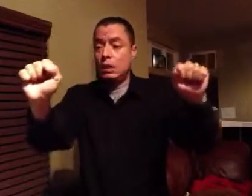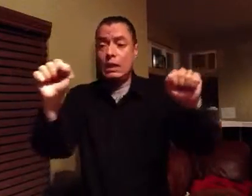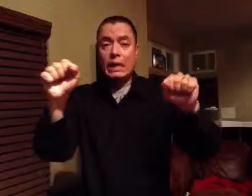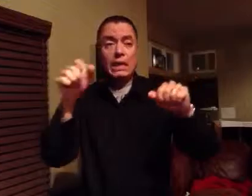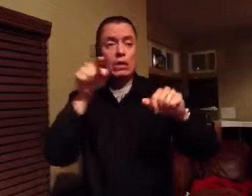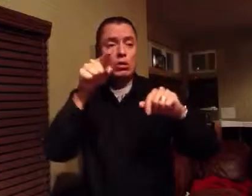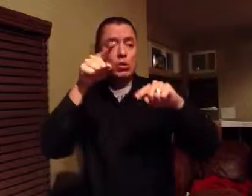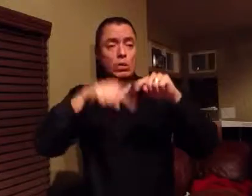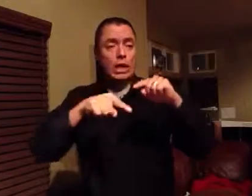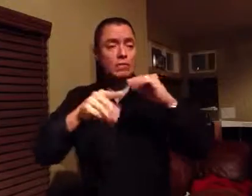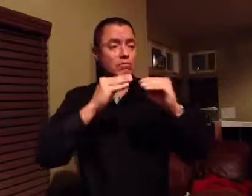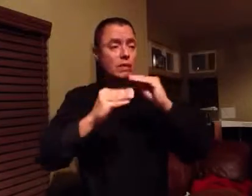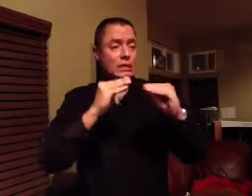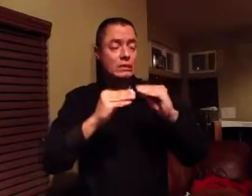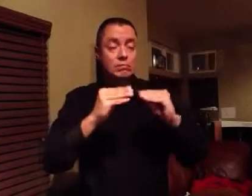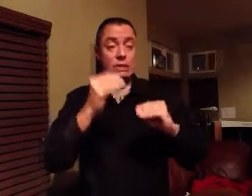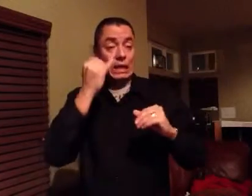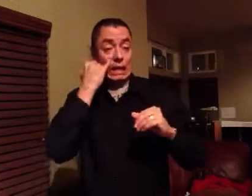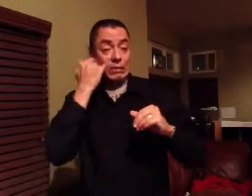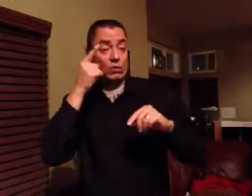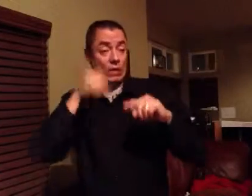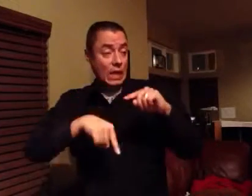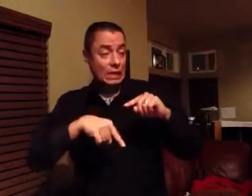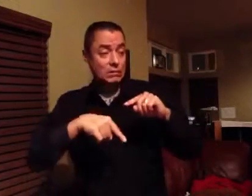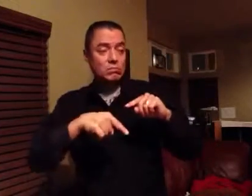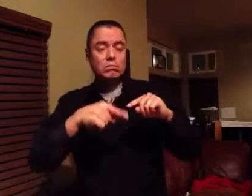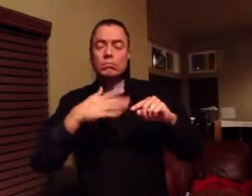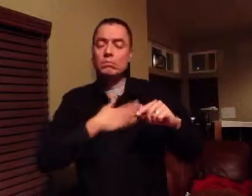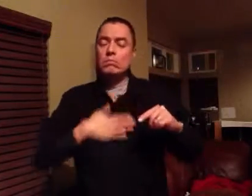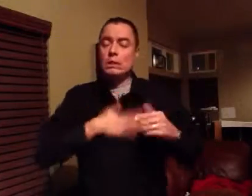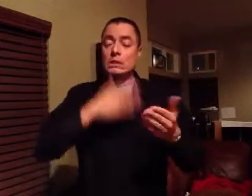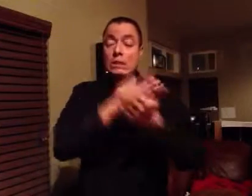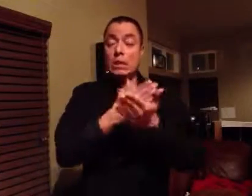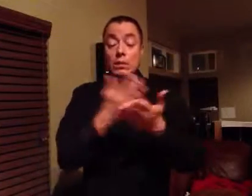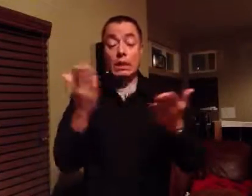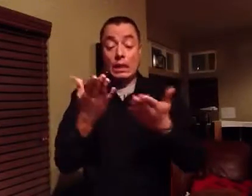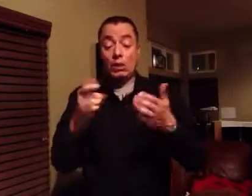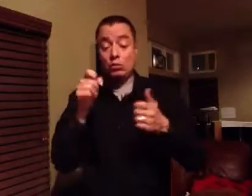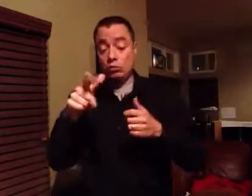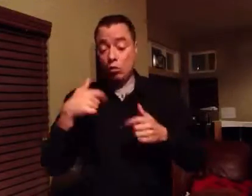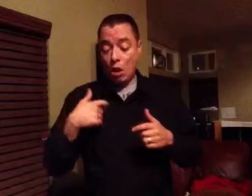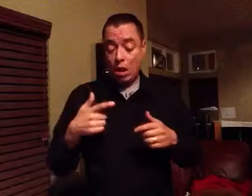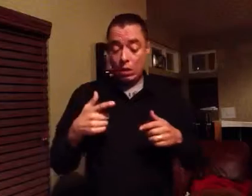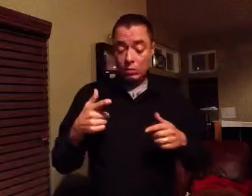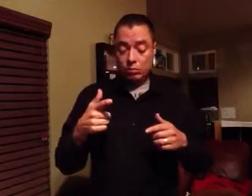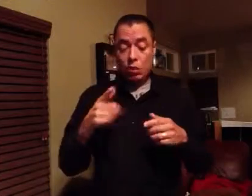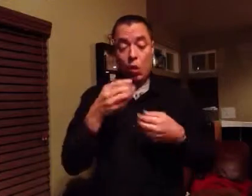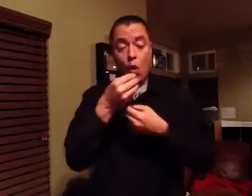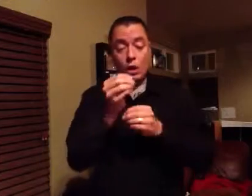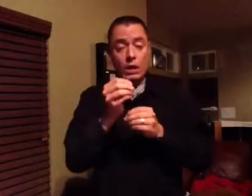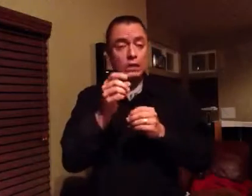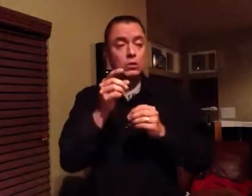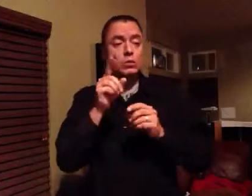Here, you may be delegates of your government, business people, organizers, reporters or politicians.